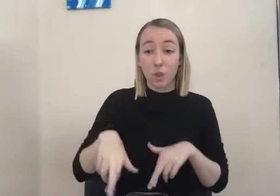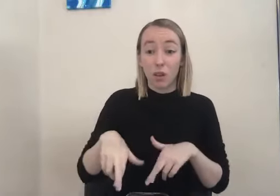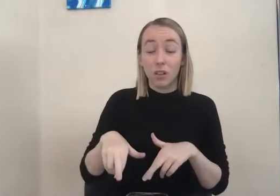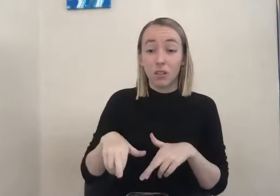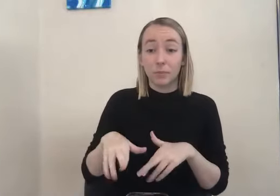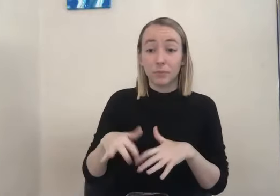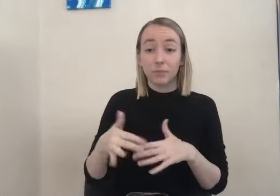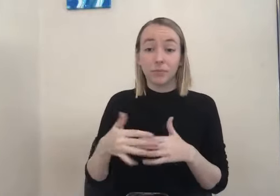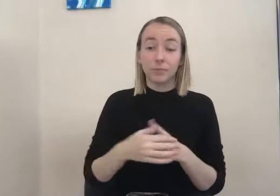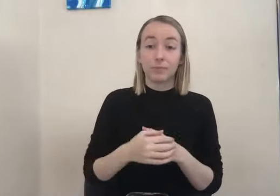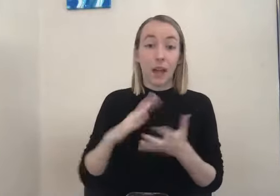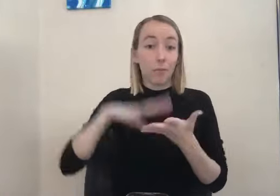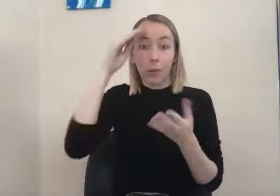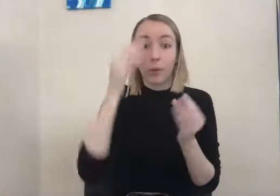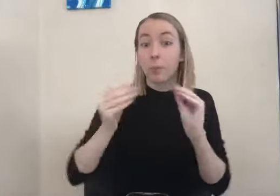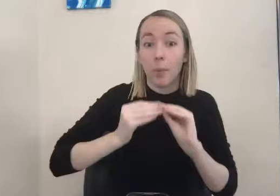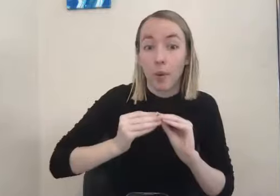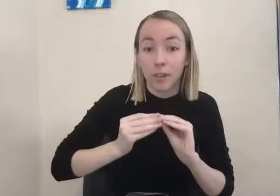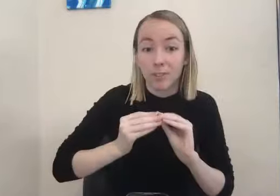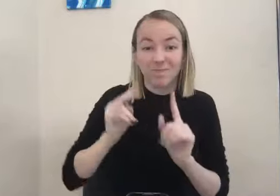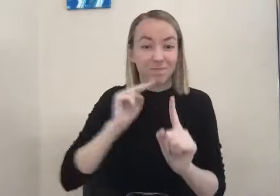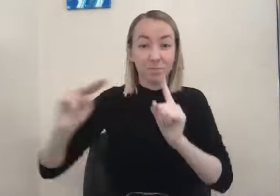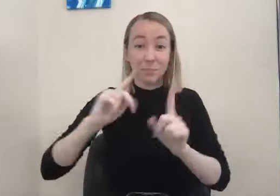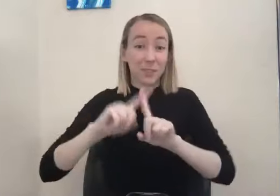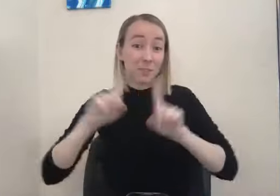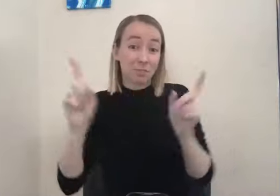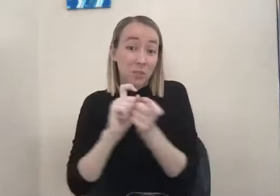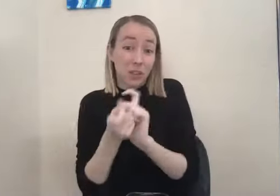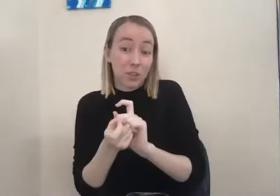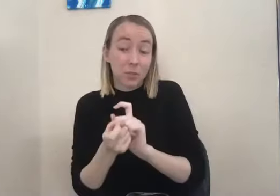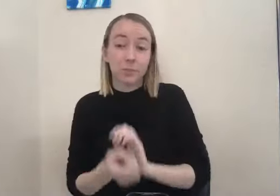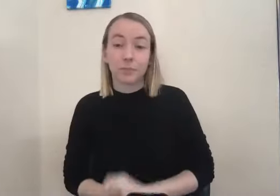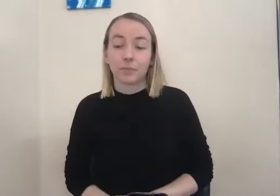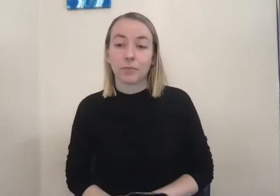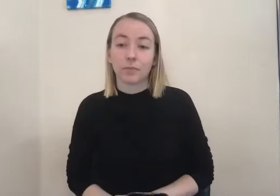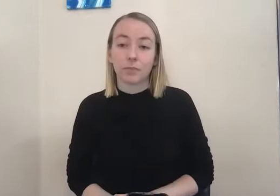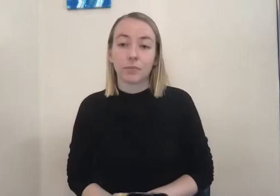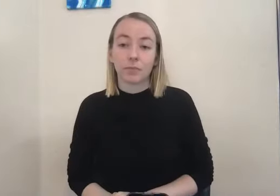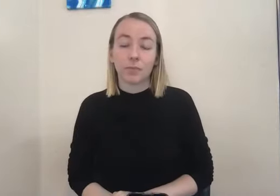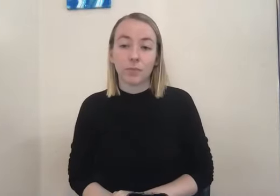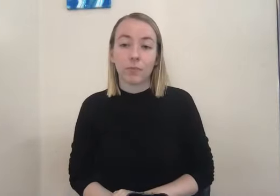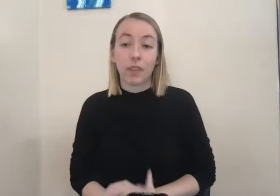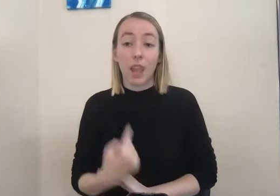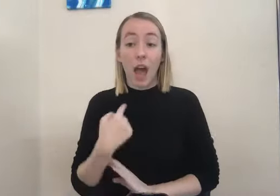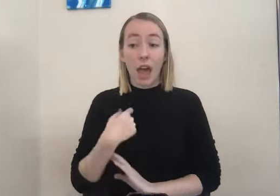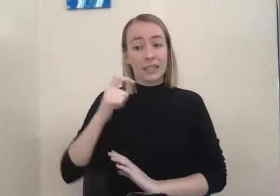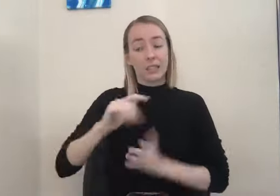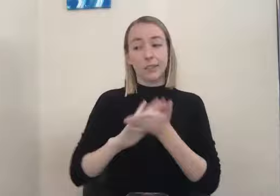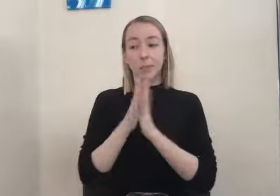face Goliath. I would go in and there's another speaker that I listen to who actually tells us all the time to just